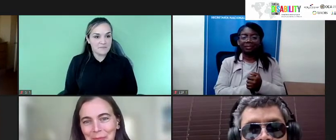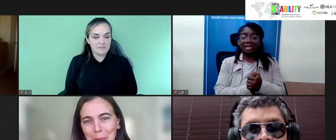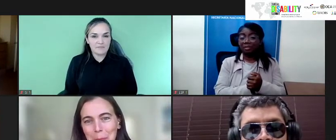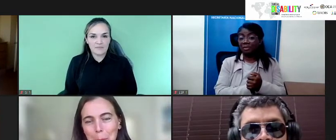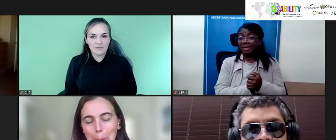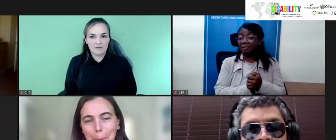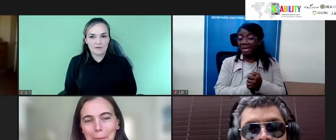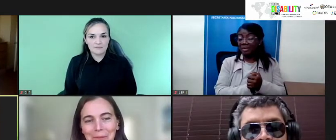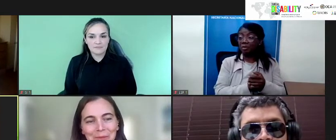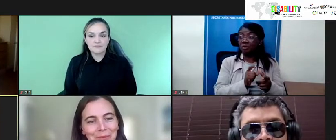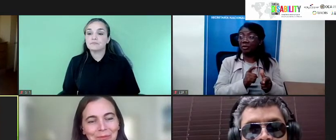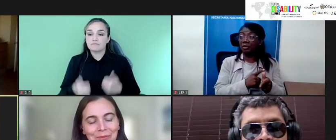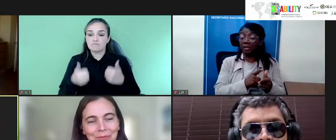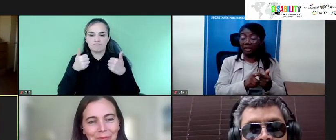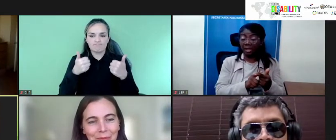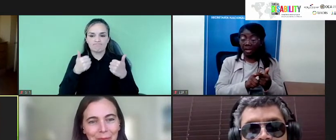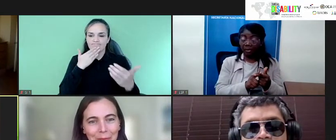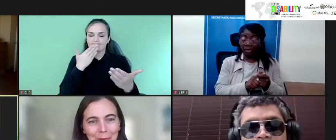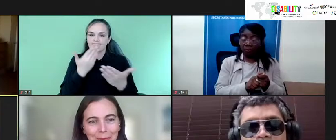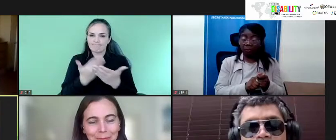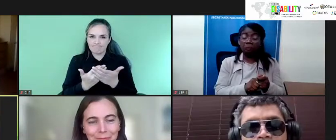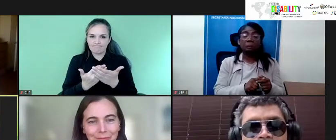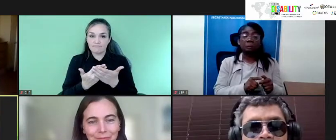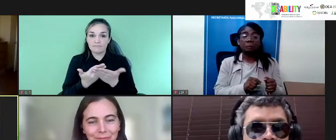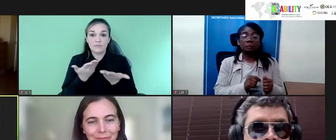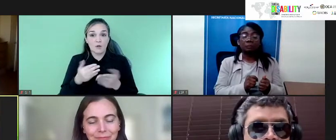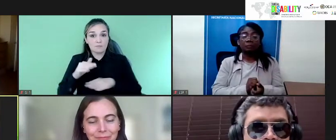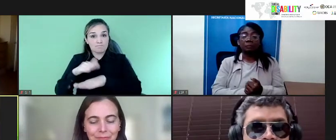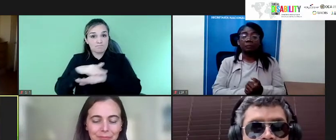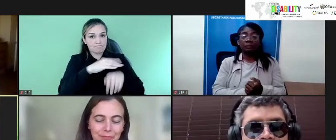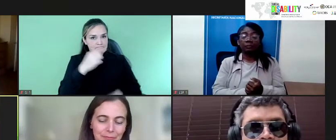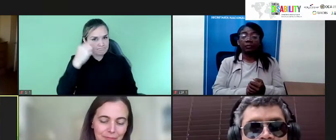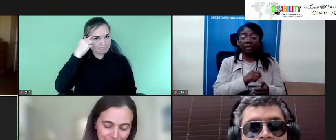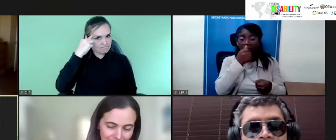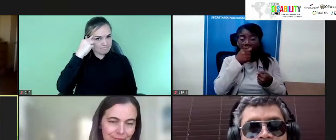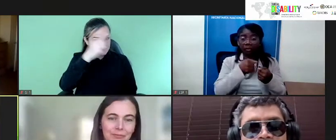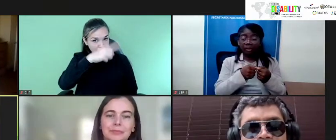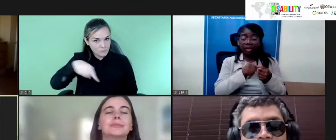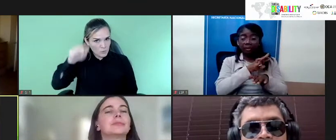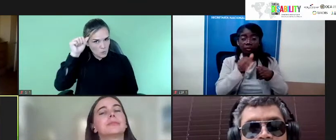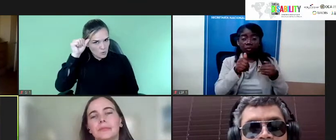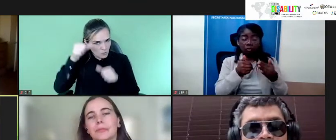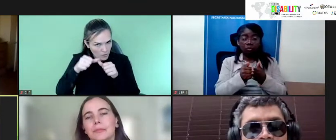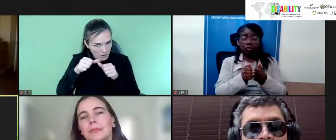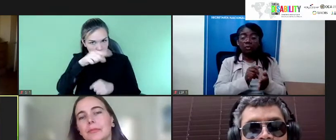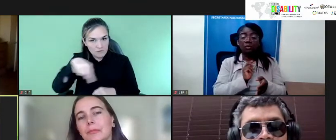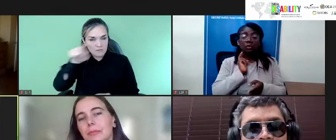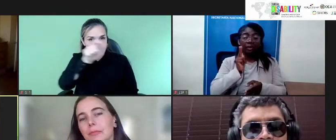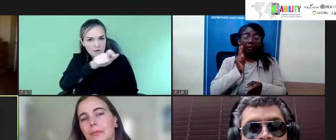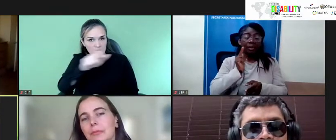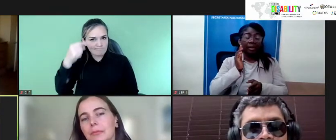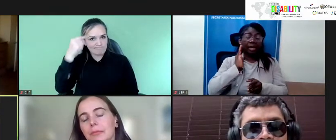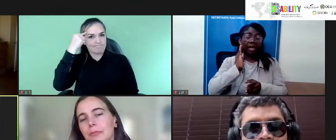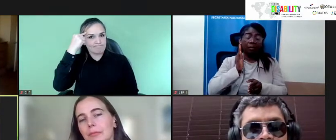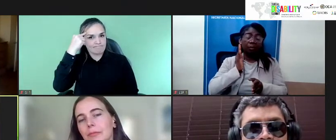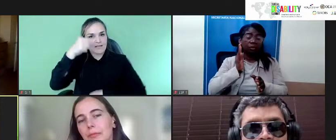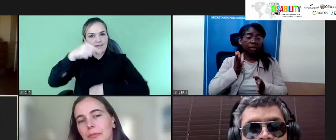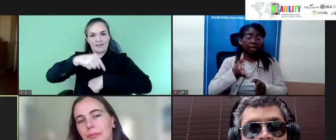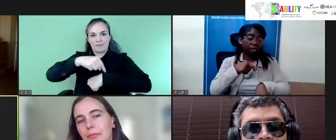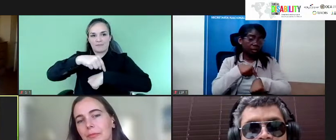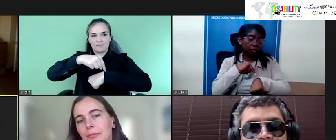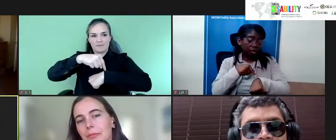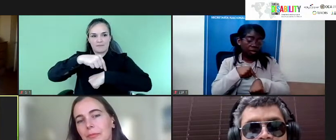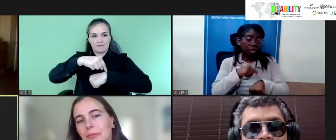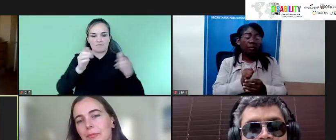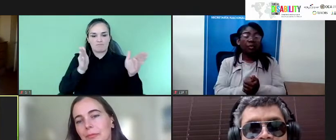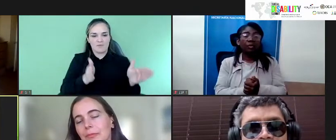okay so i would like to remind everyone all of the moderators